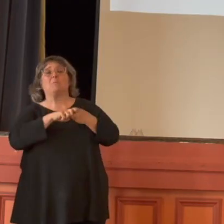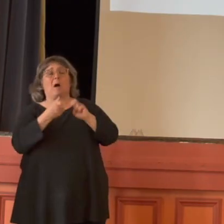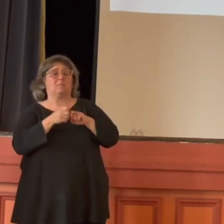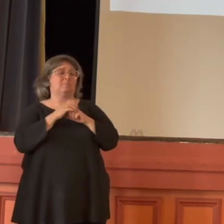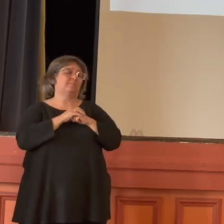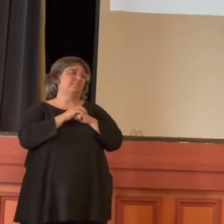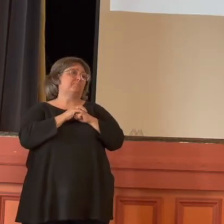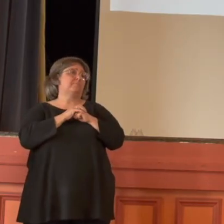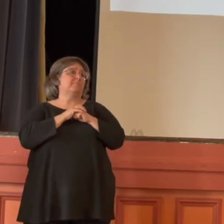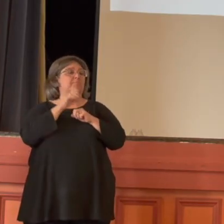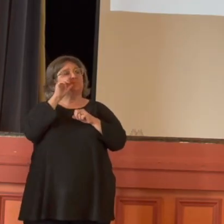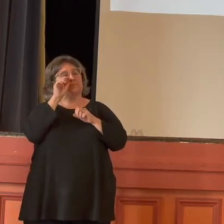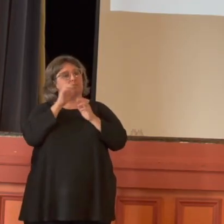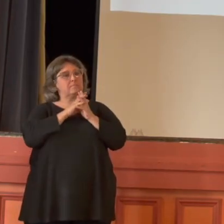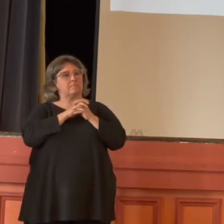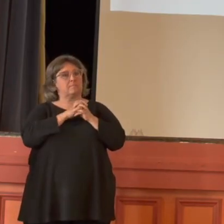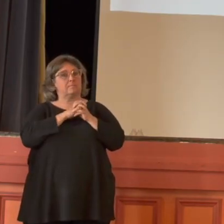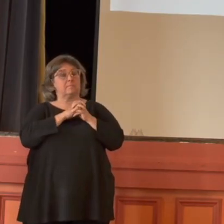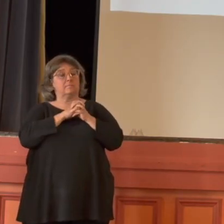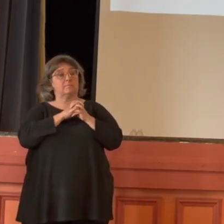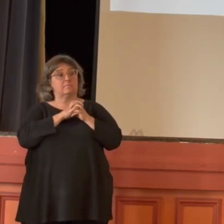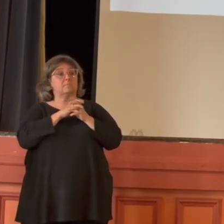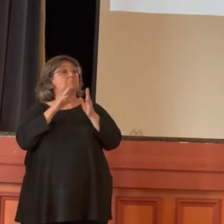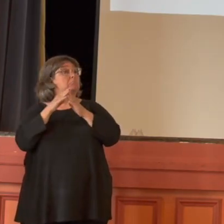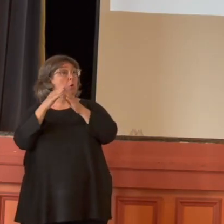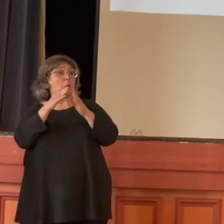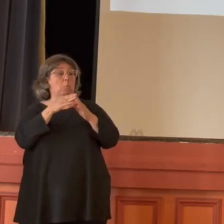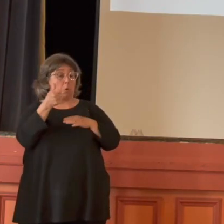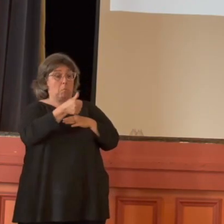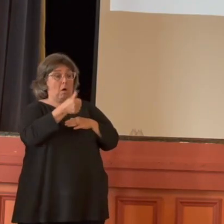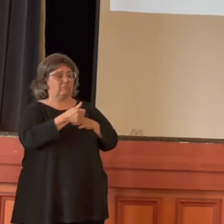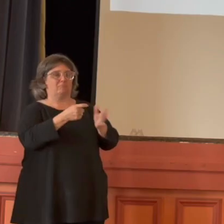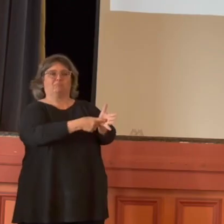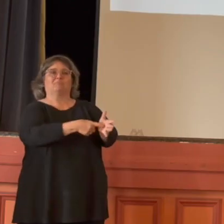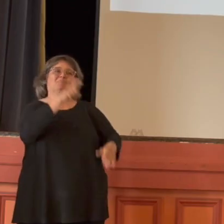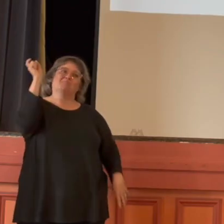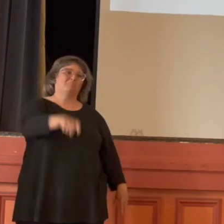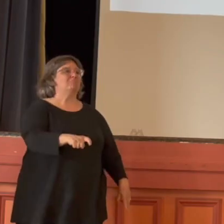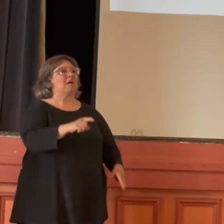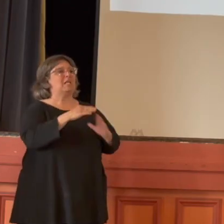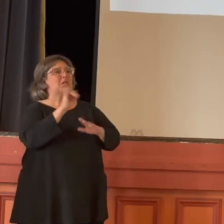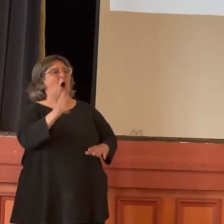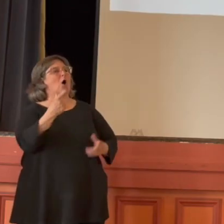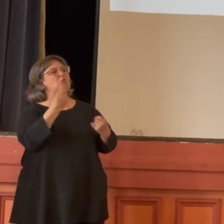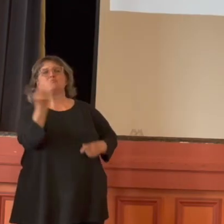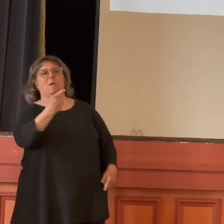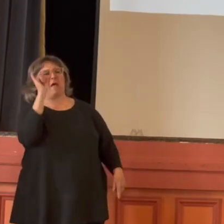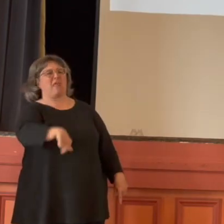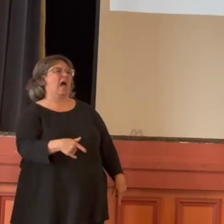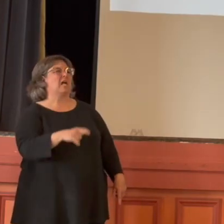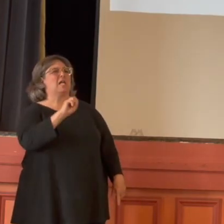issues. And so the community demanded that City Hall do something